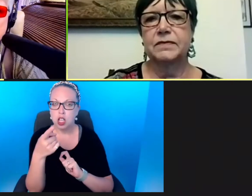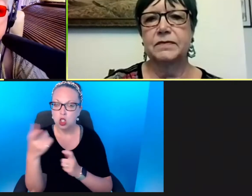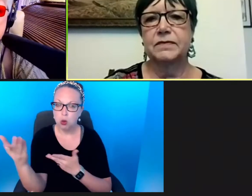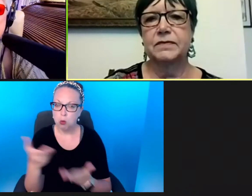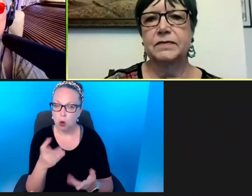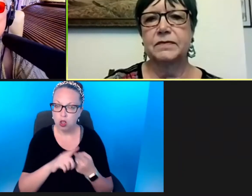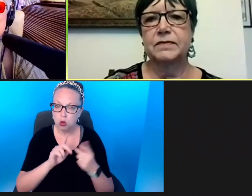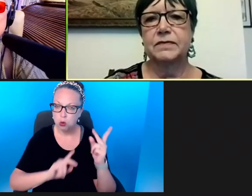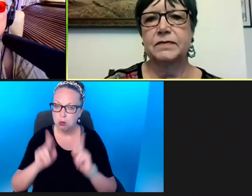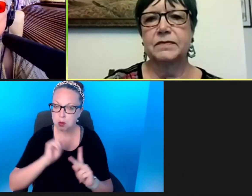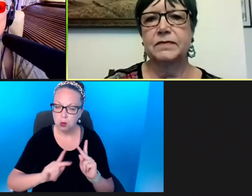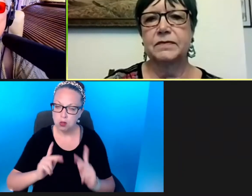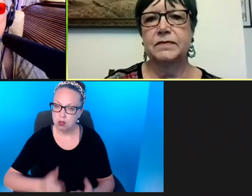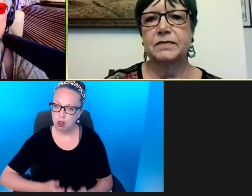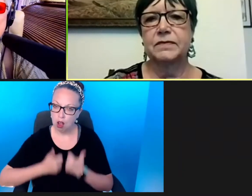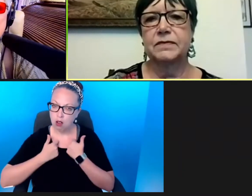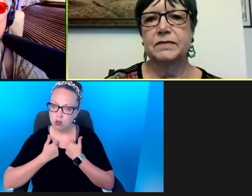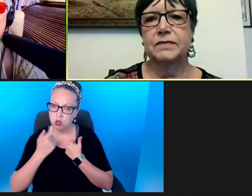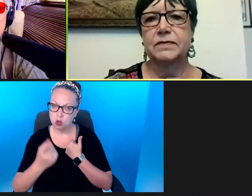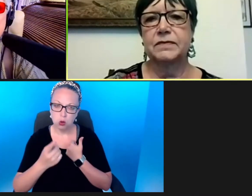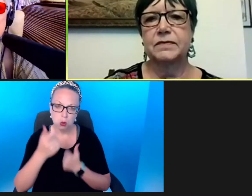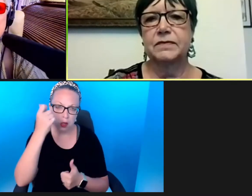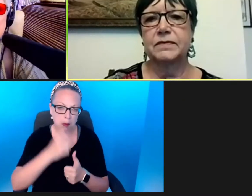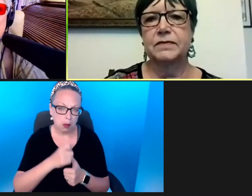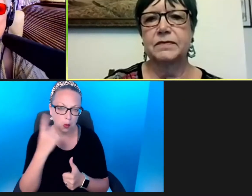people's lives?